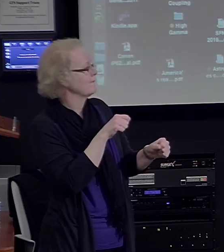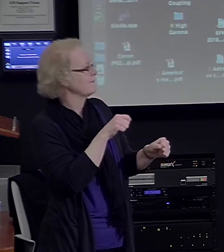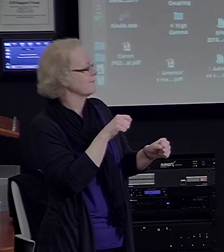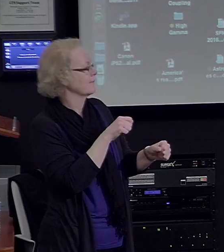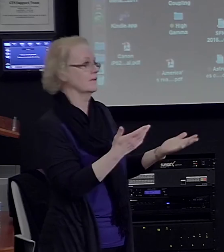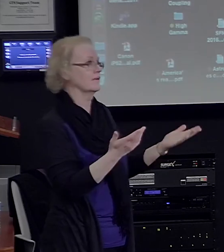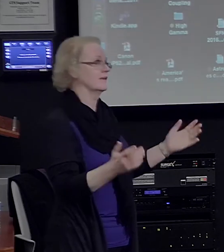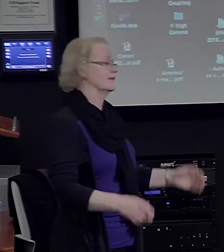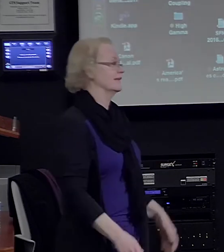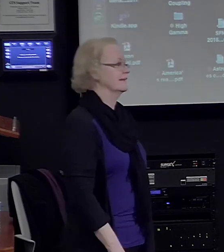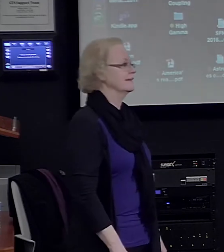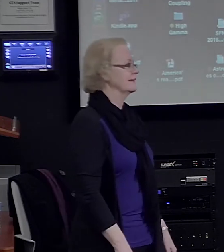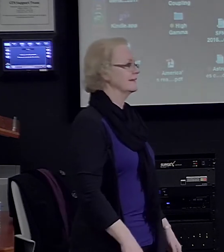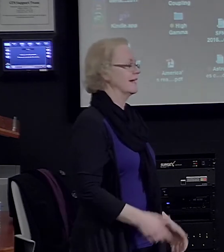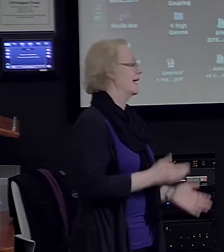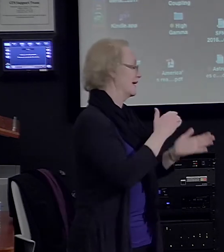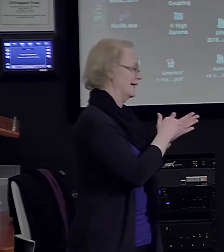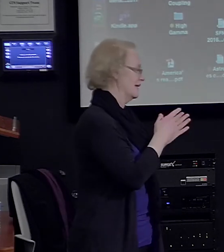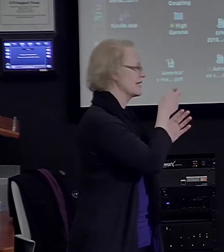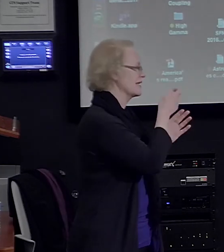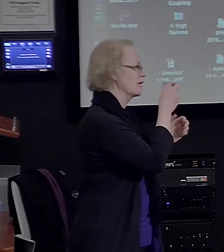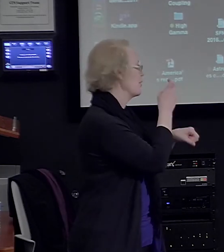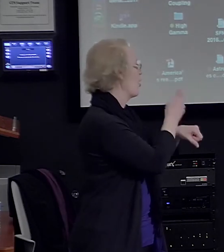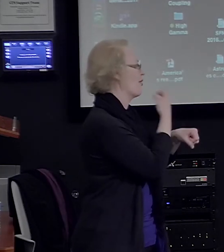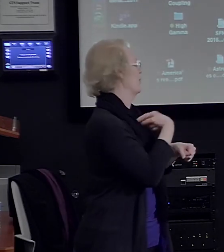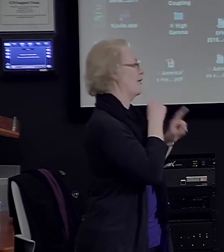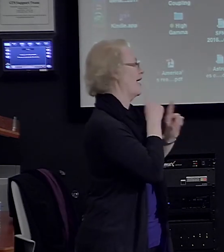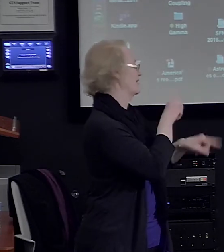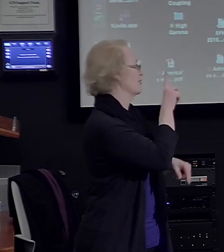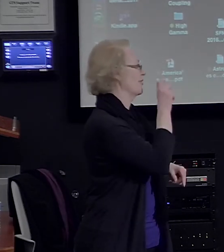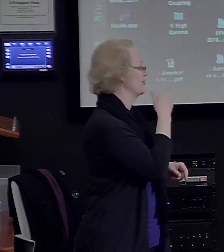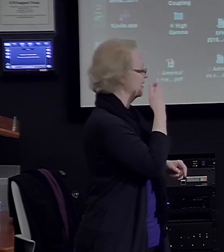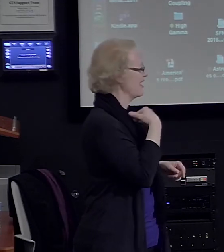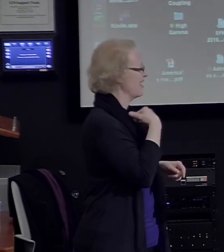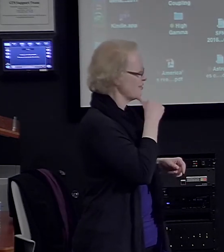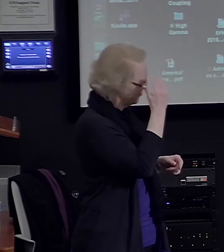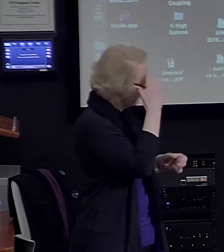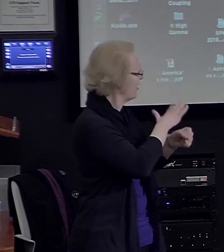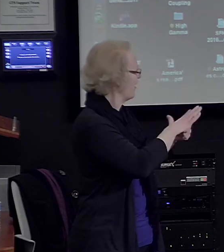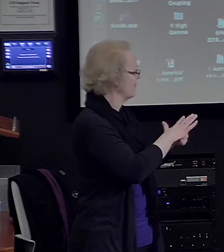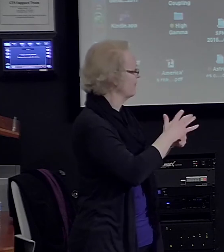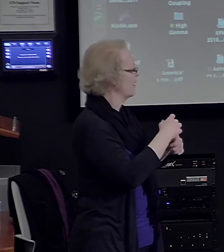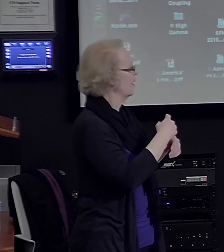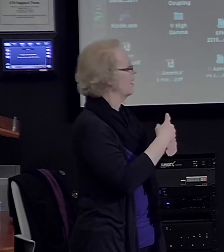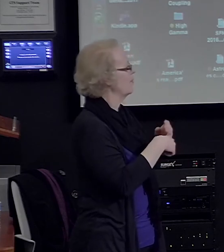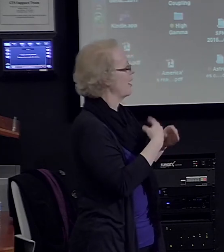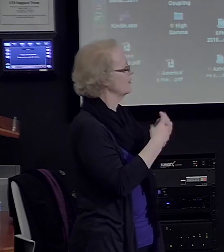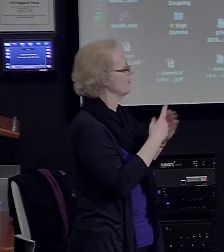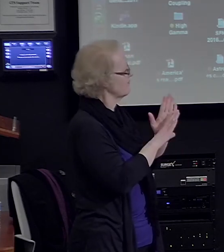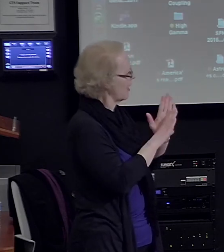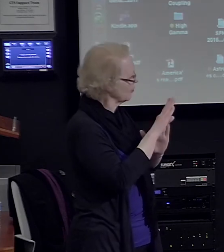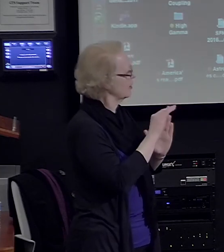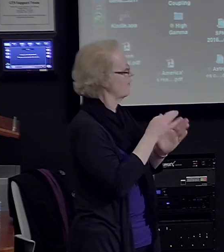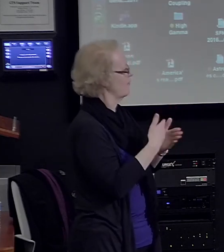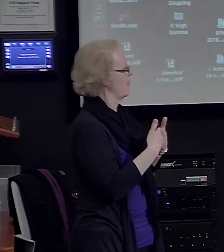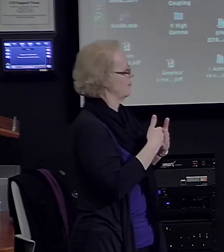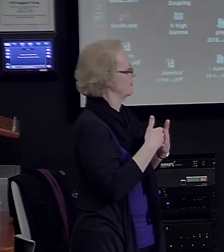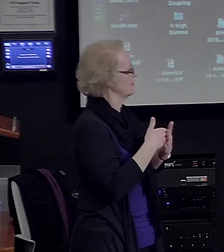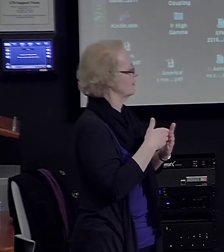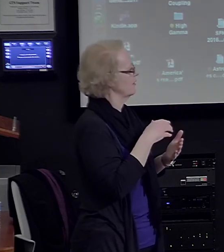see now i don't know whether this happens it's a little hard for me to answer this question because i don't really know enough about the development of